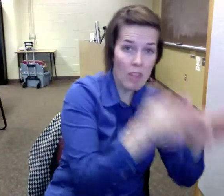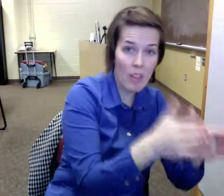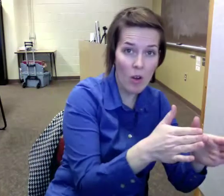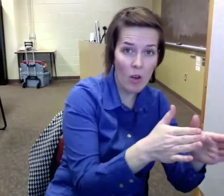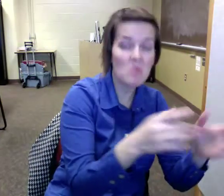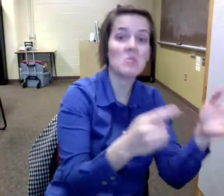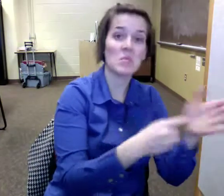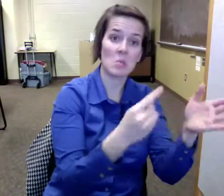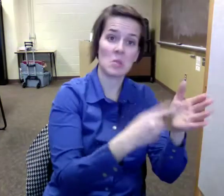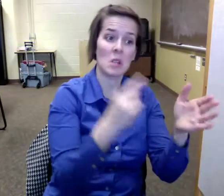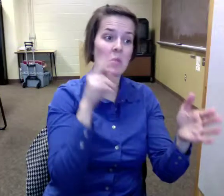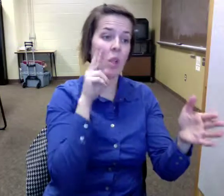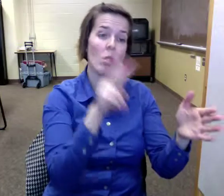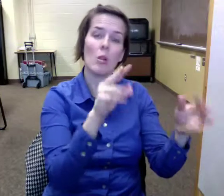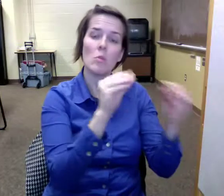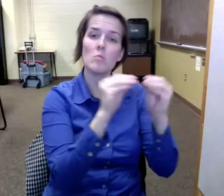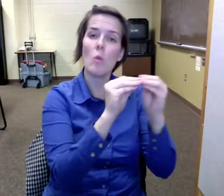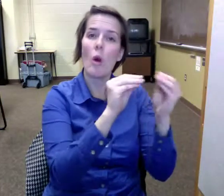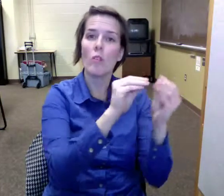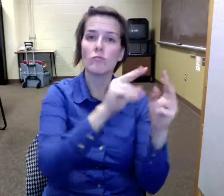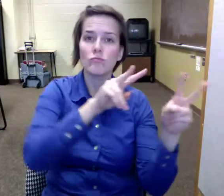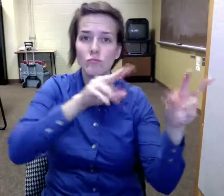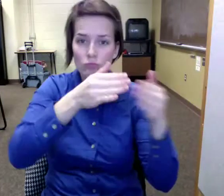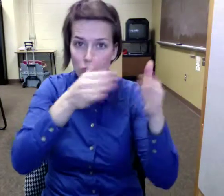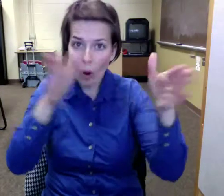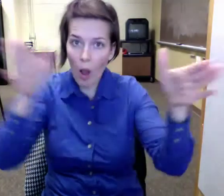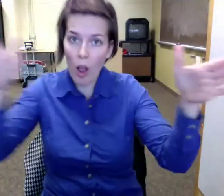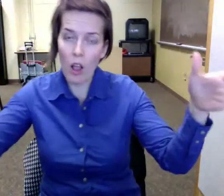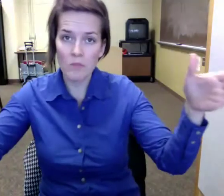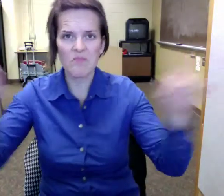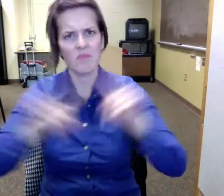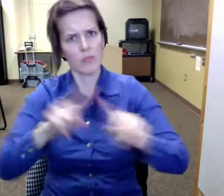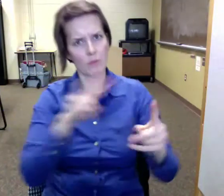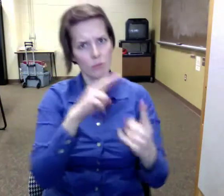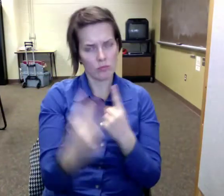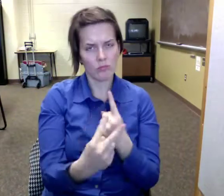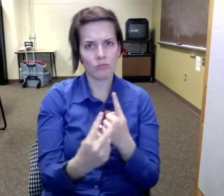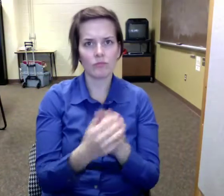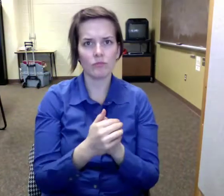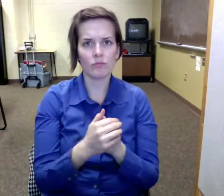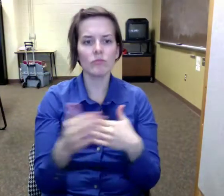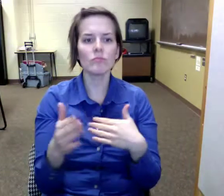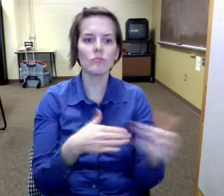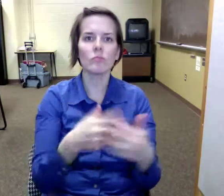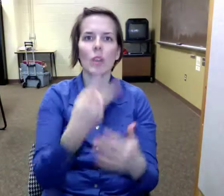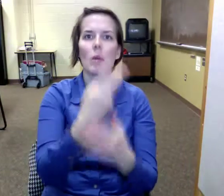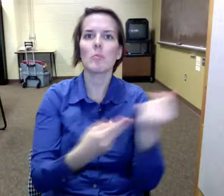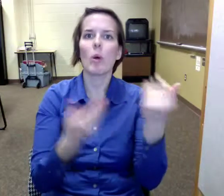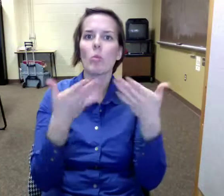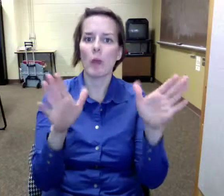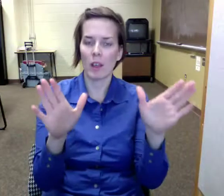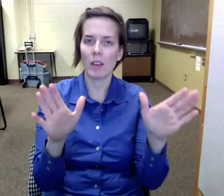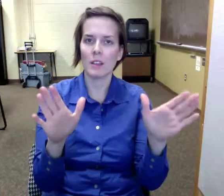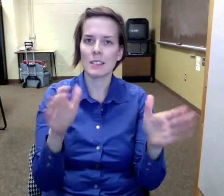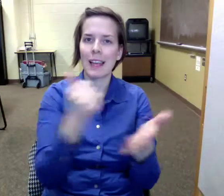broadly. But whether it's looking at it in a more narrow, focused way or a broader way, it's helping you, I hope, to look at your topic more